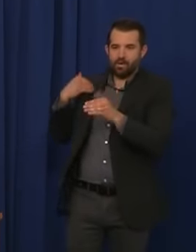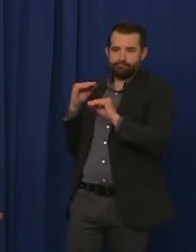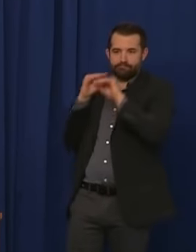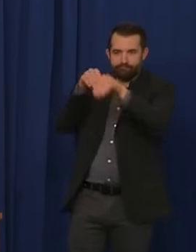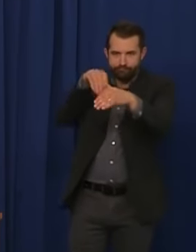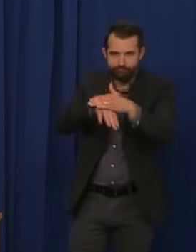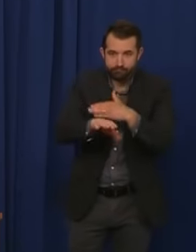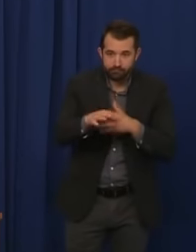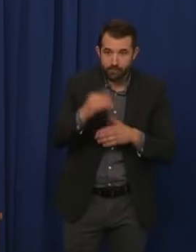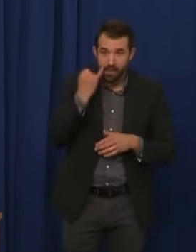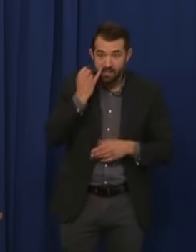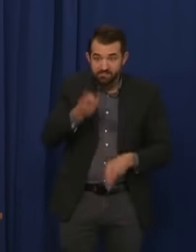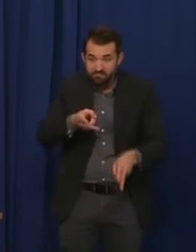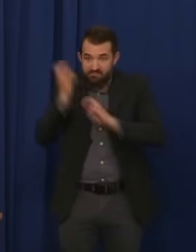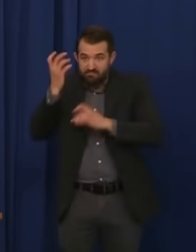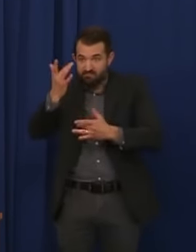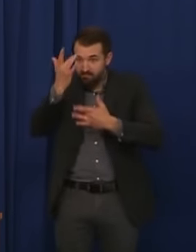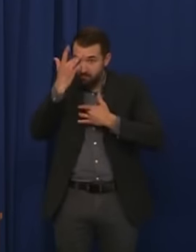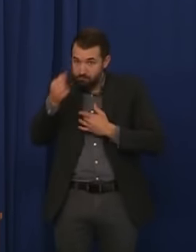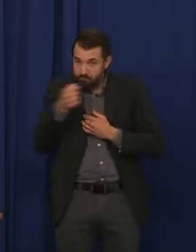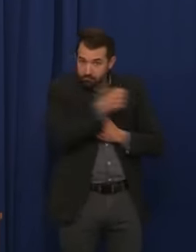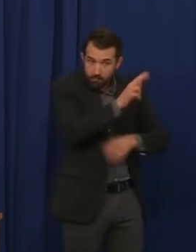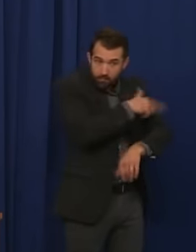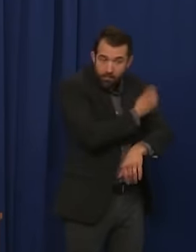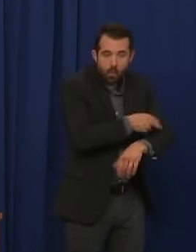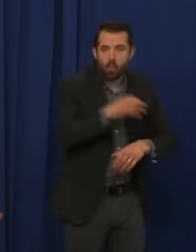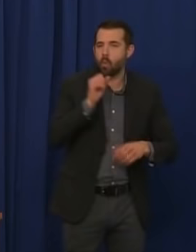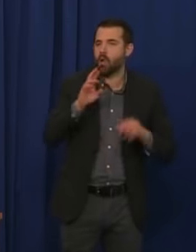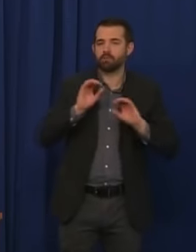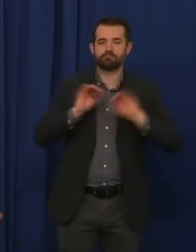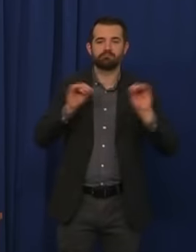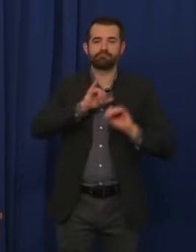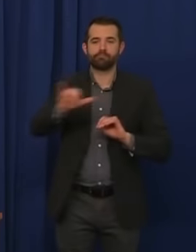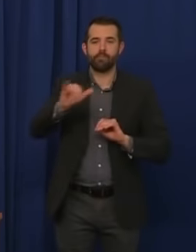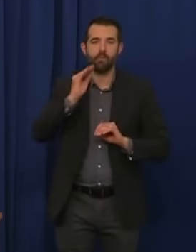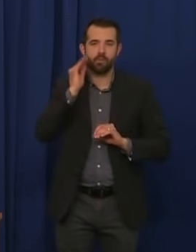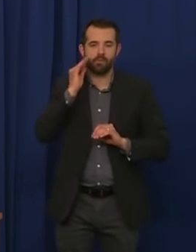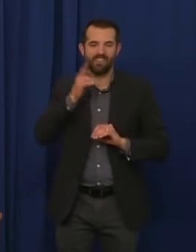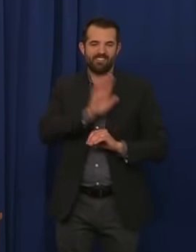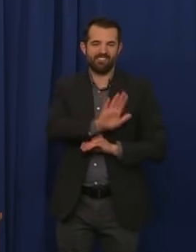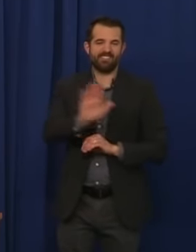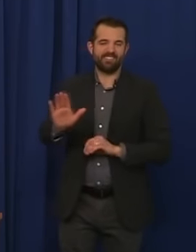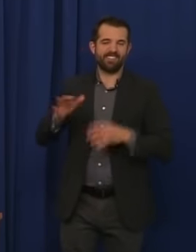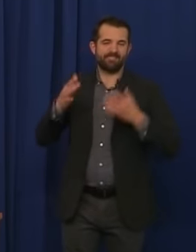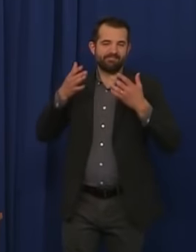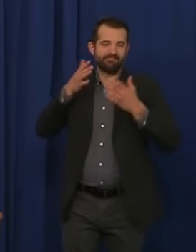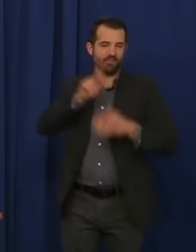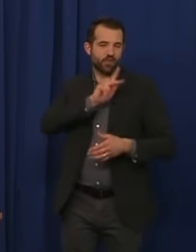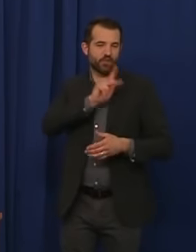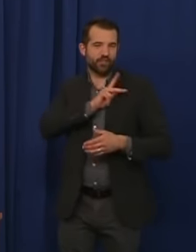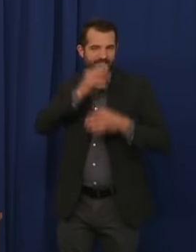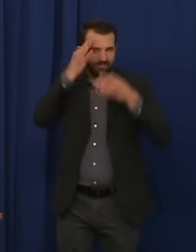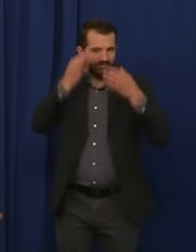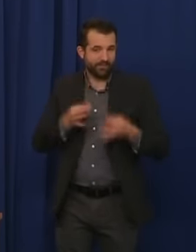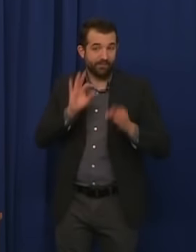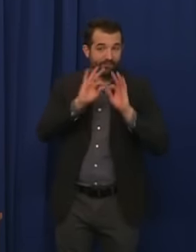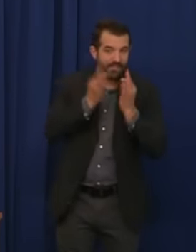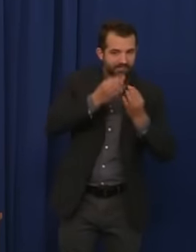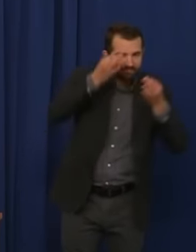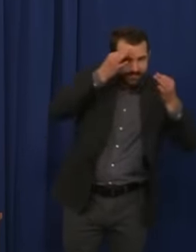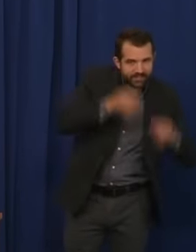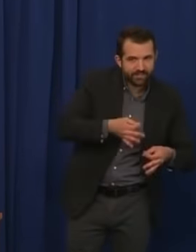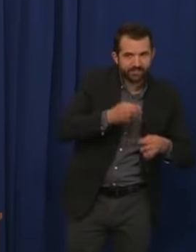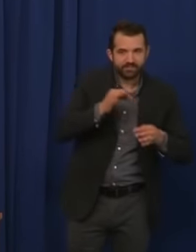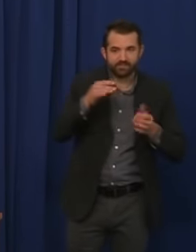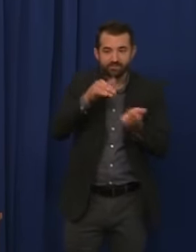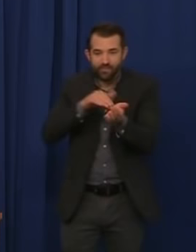that are, of course, highly personal and very much between the resident, their family member, their care provider, and any other